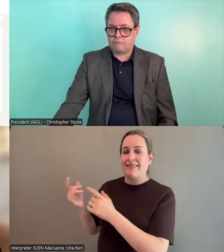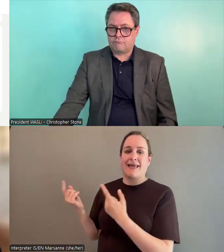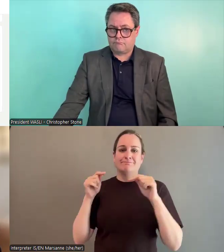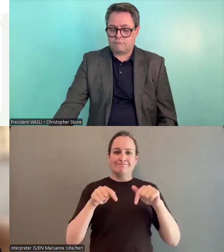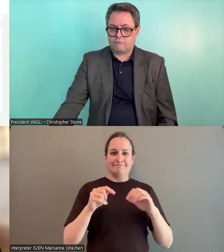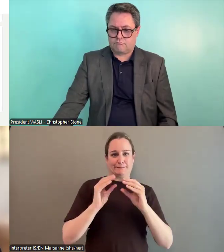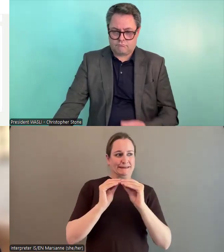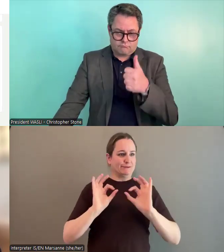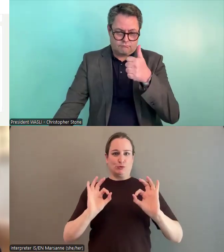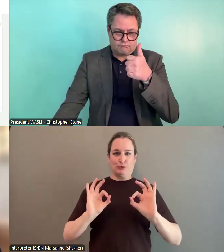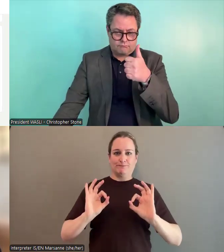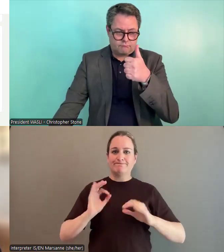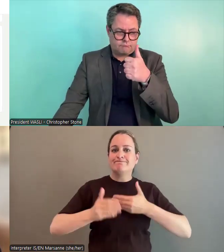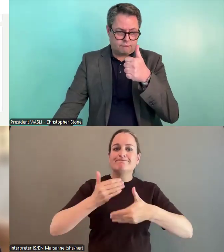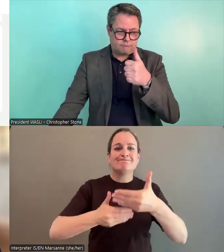Thank you.